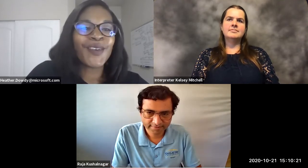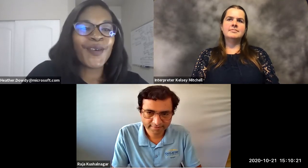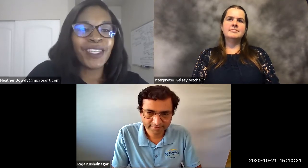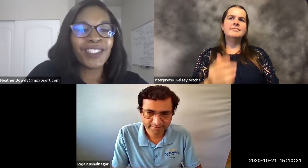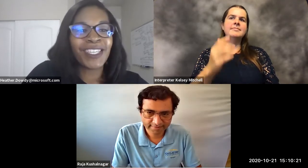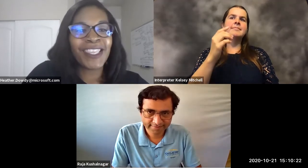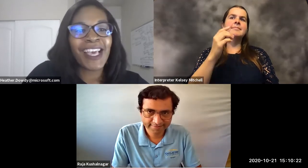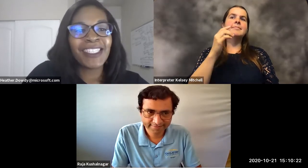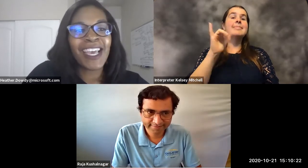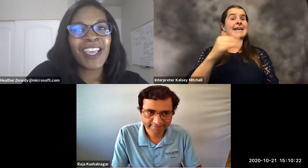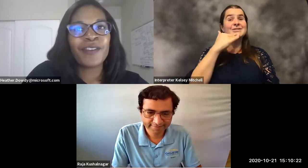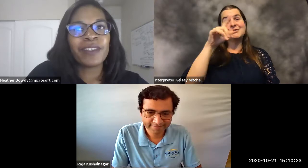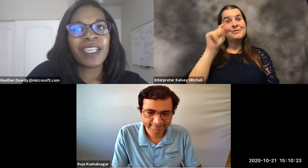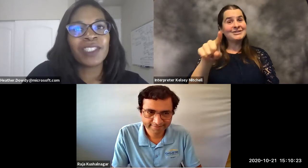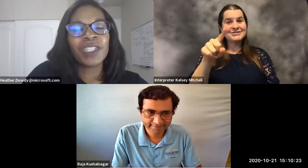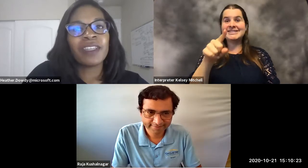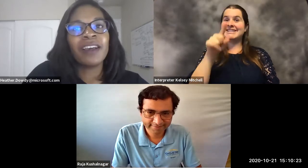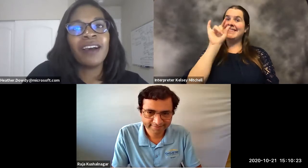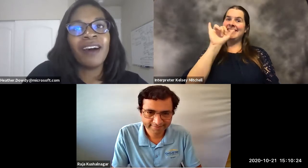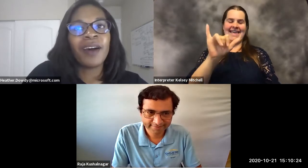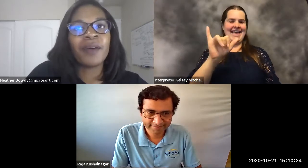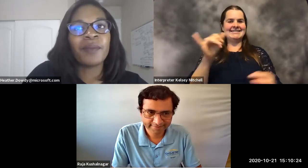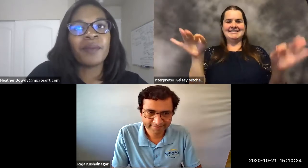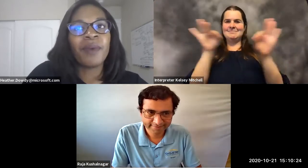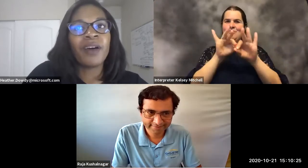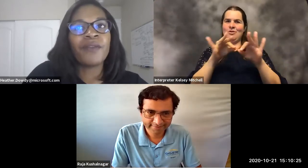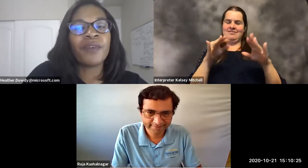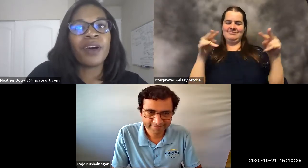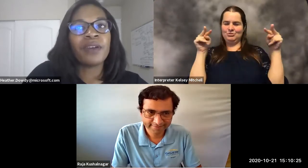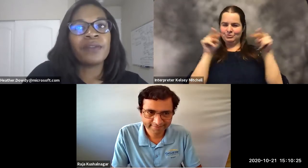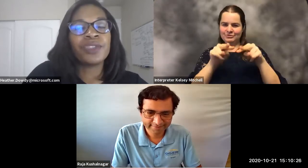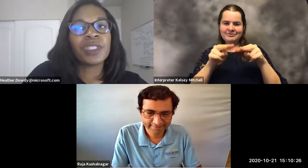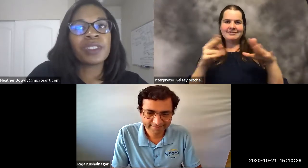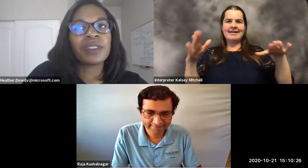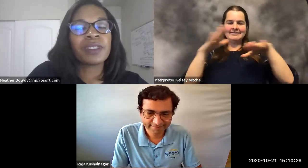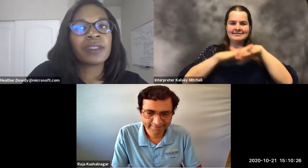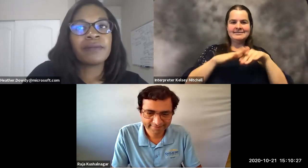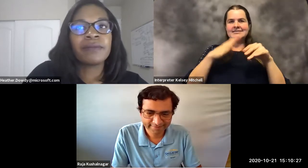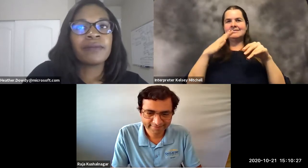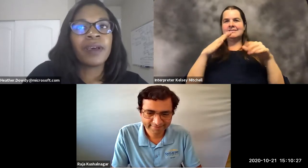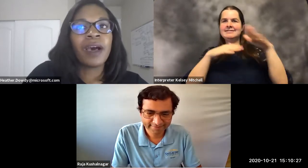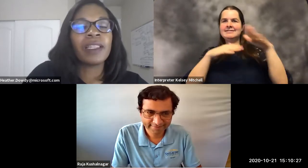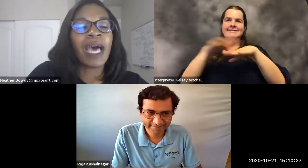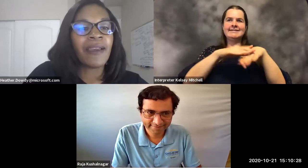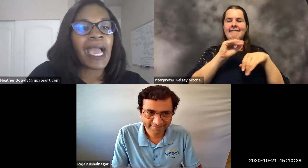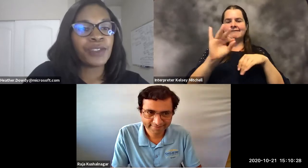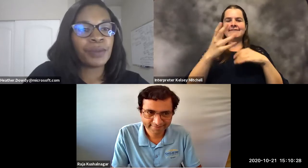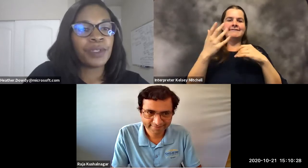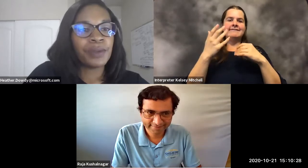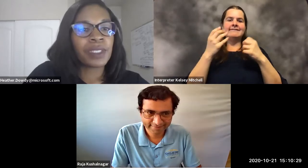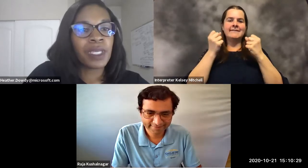That's a good question. That's that intersection of just a lot